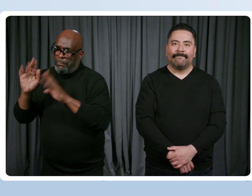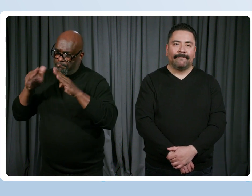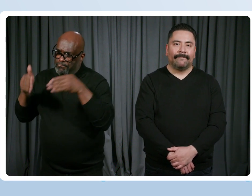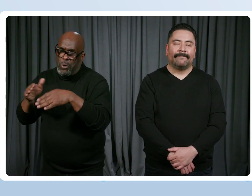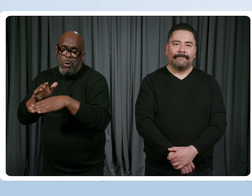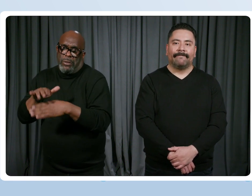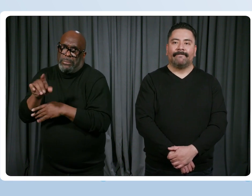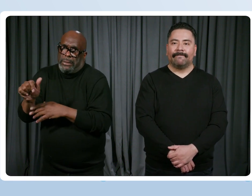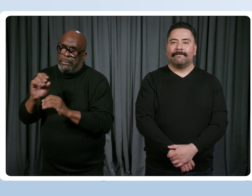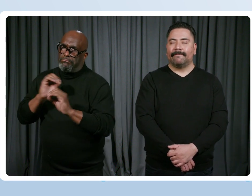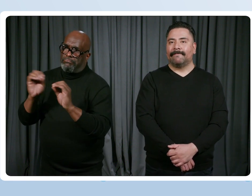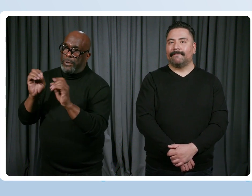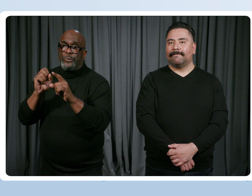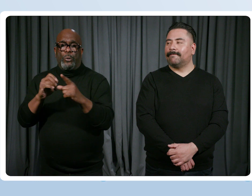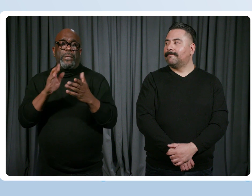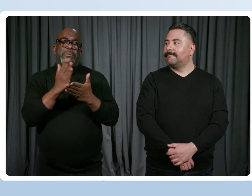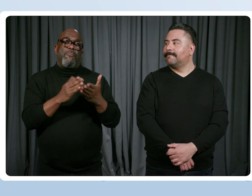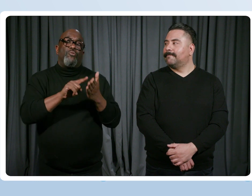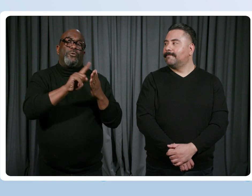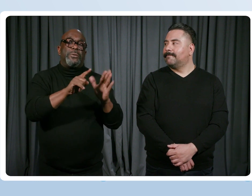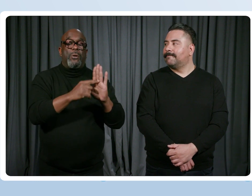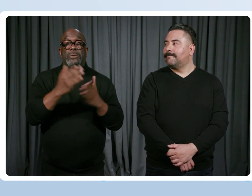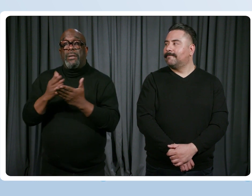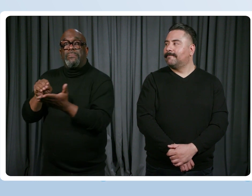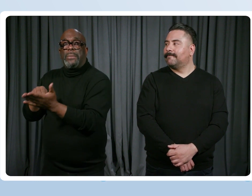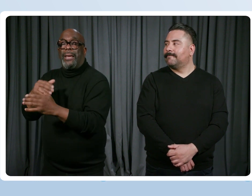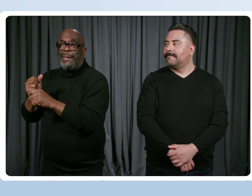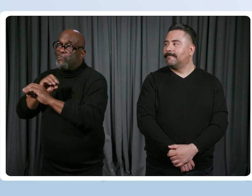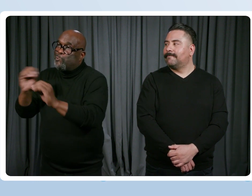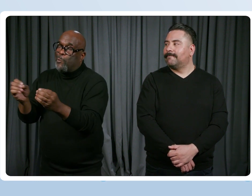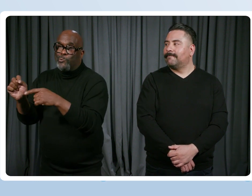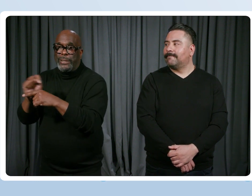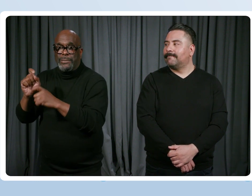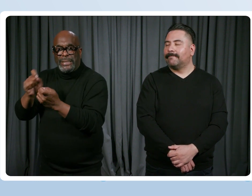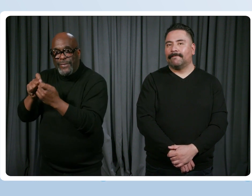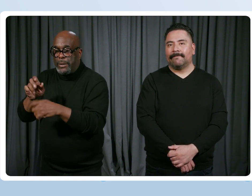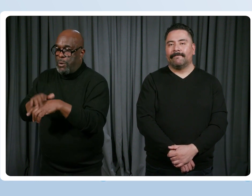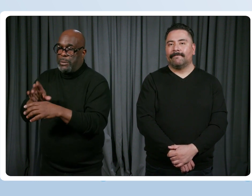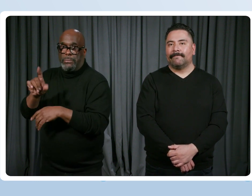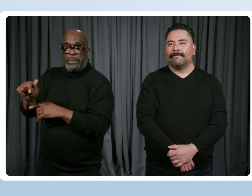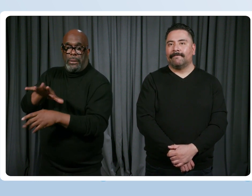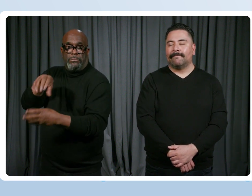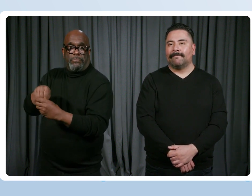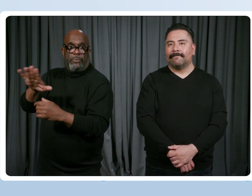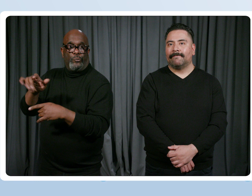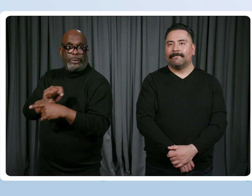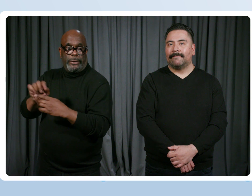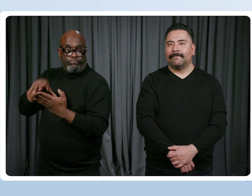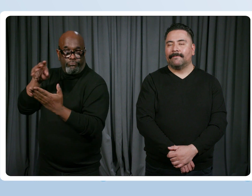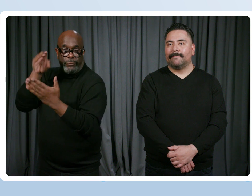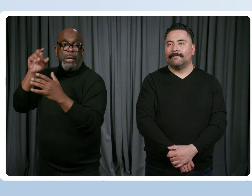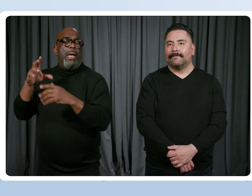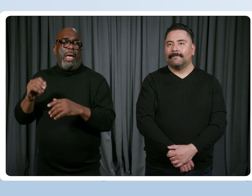sometimes at all. So there's some research out there that shows some physicians don't receive any training specifically on disability as part of their training. And a lot